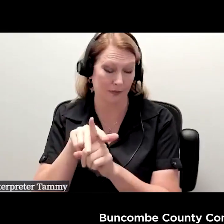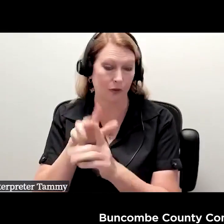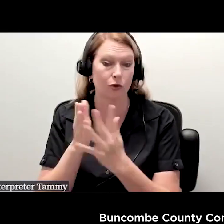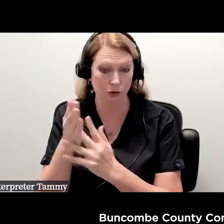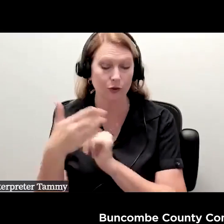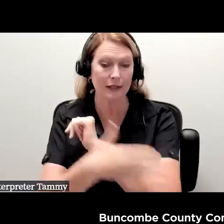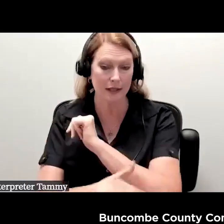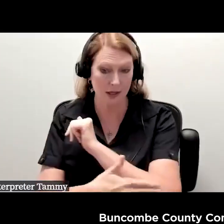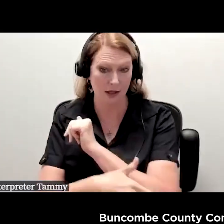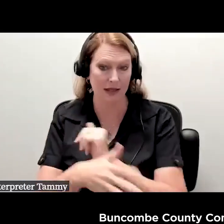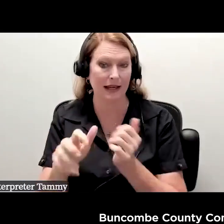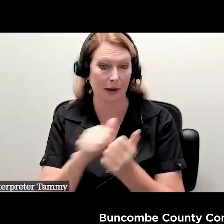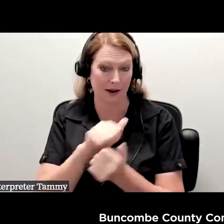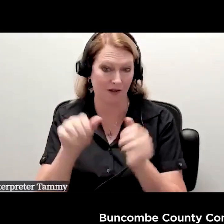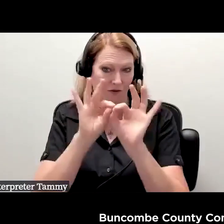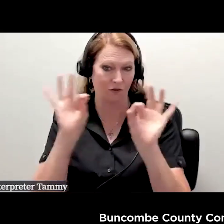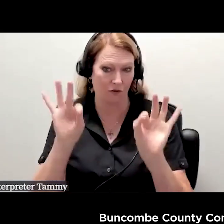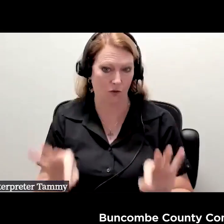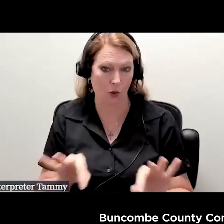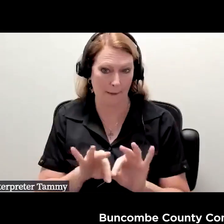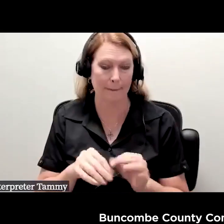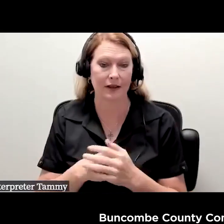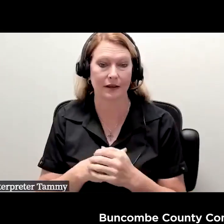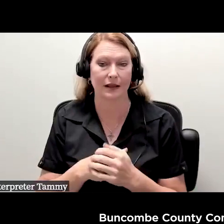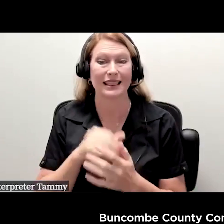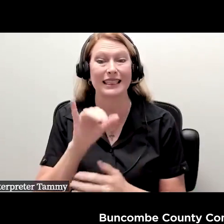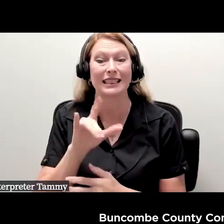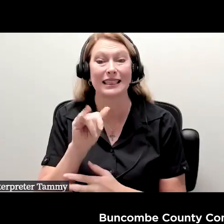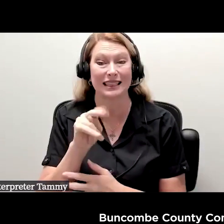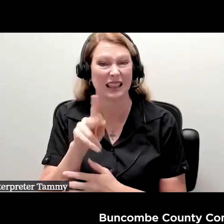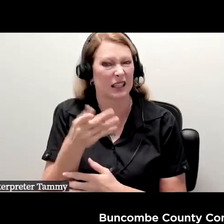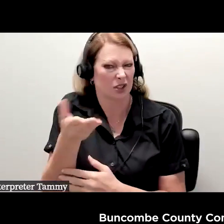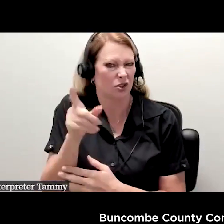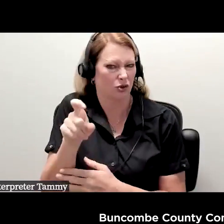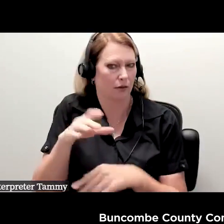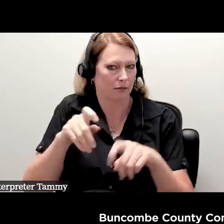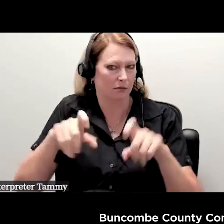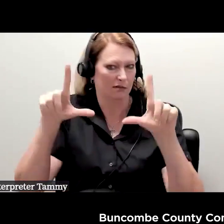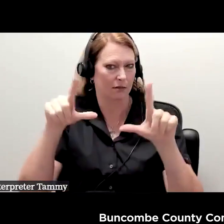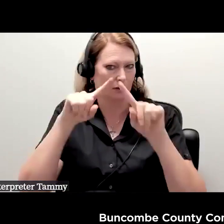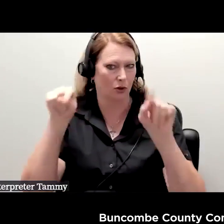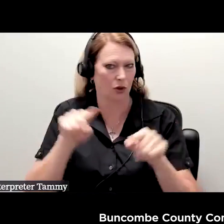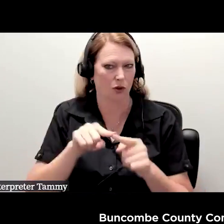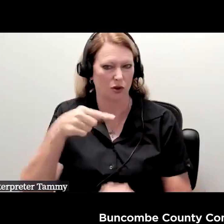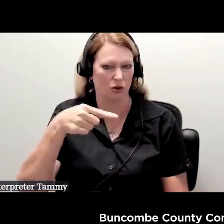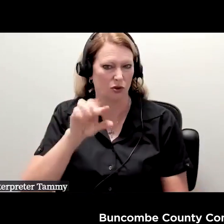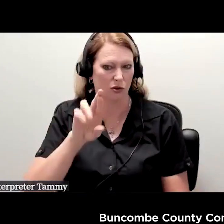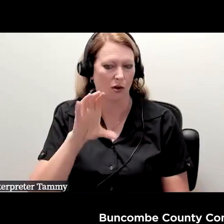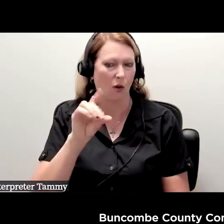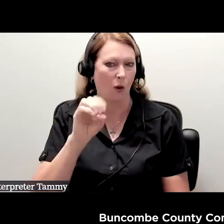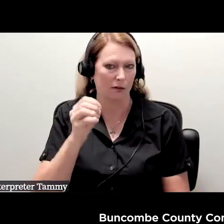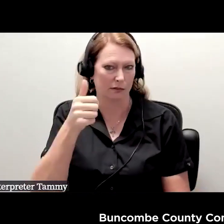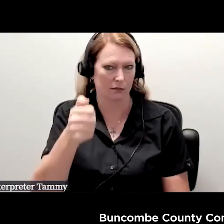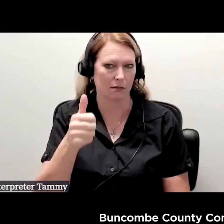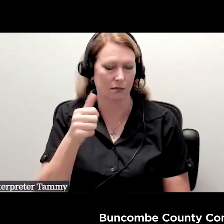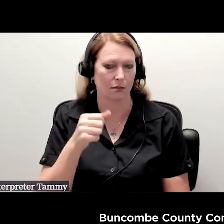county's property damage form. And that link should be on the screen. The QR code should be up on the screen.